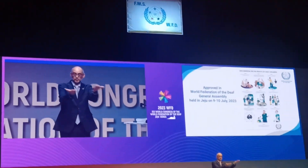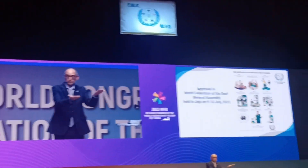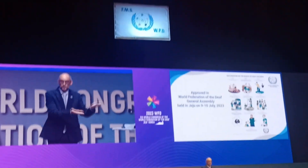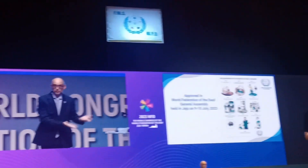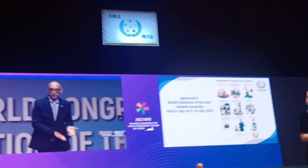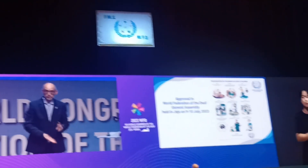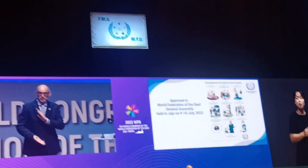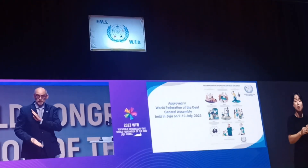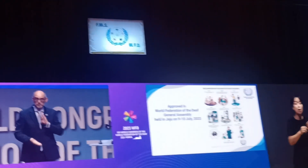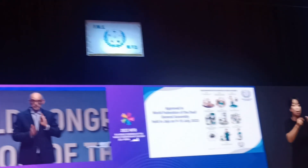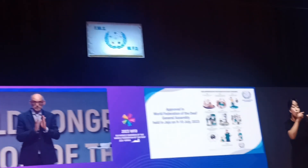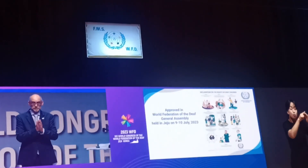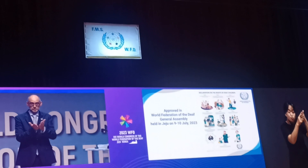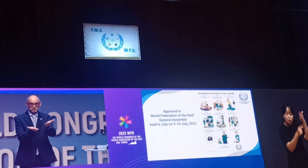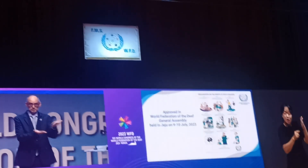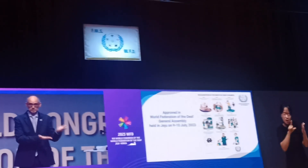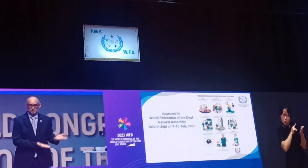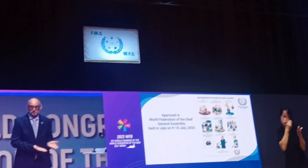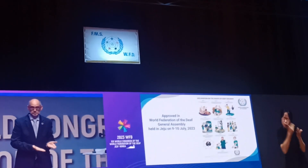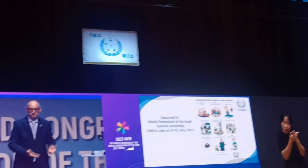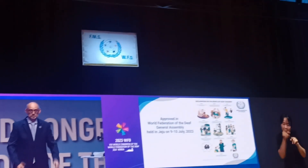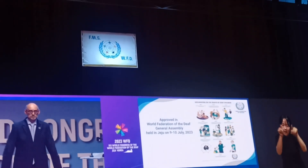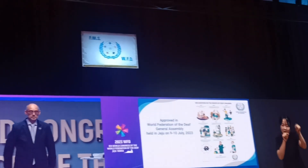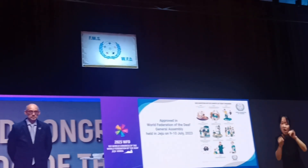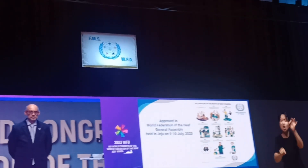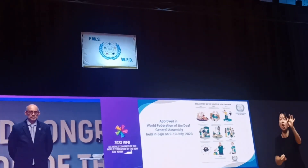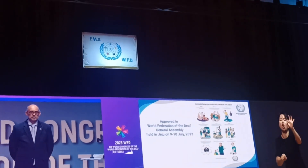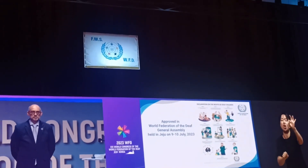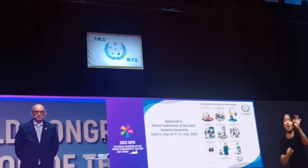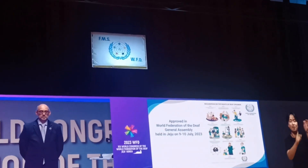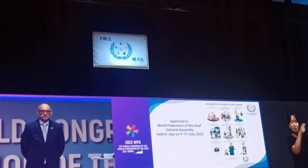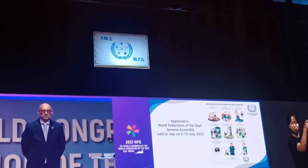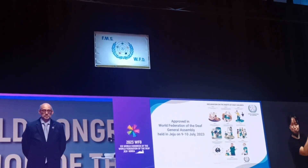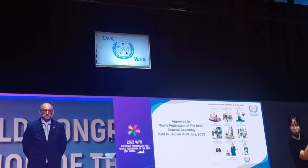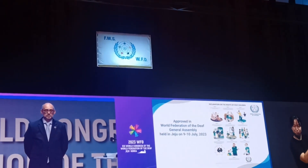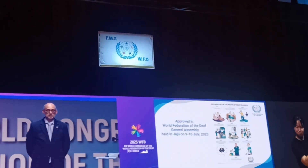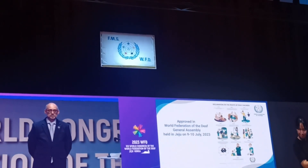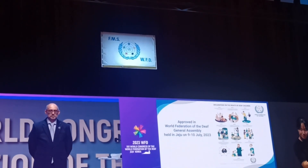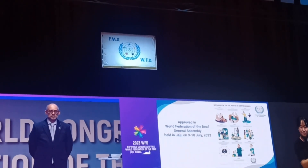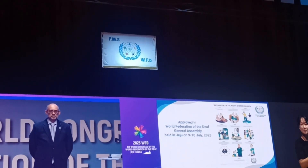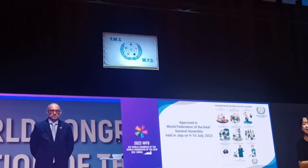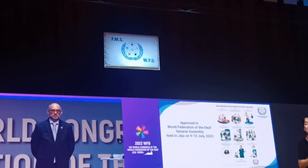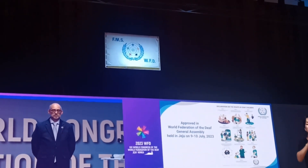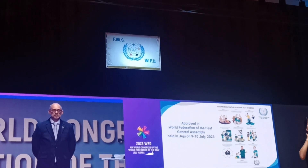WFD Board to come up and explain the contents of this declaration.